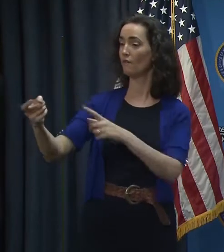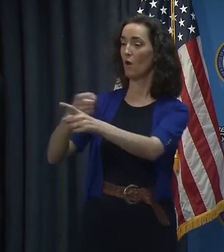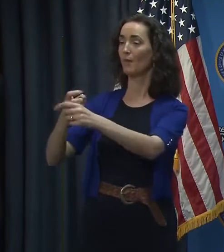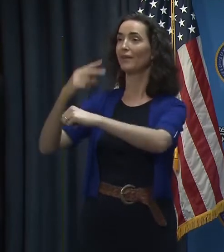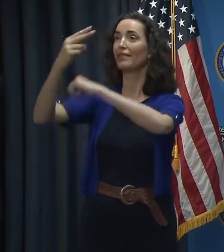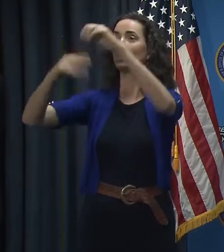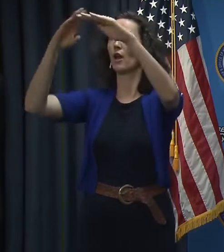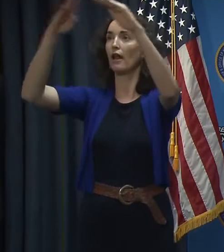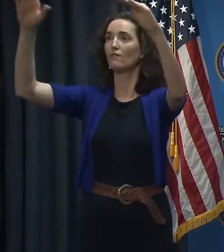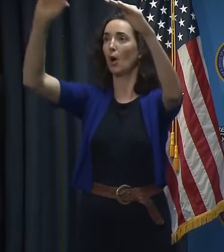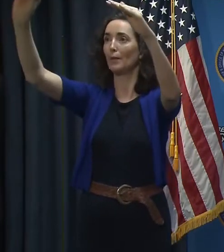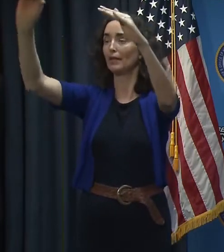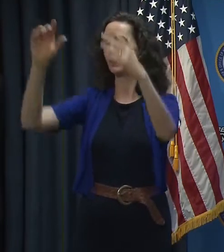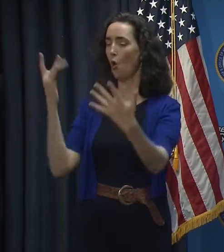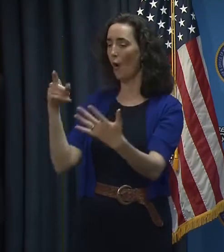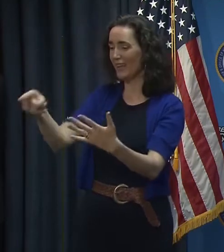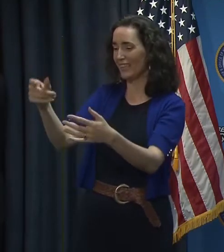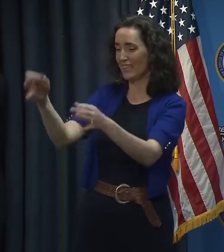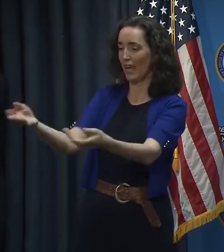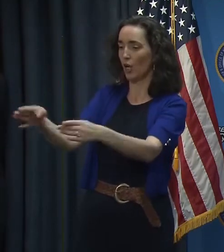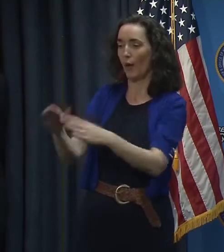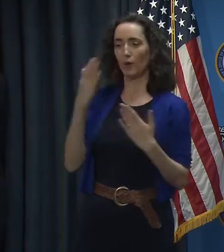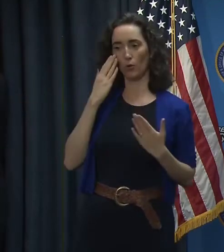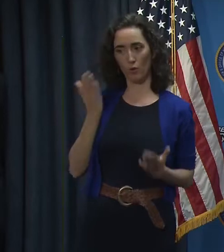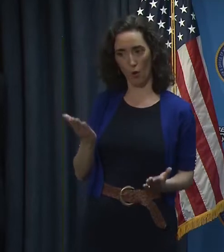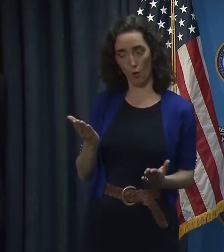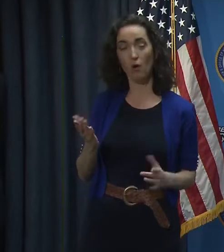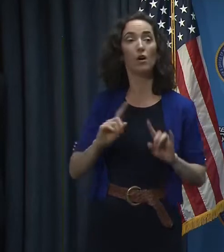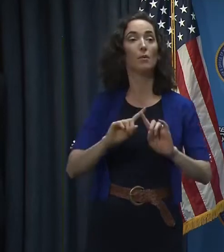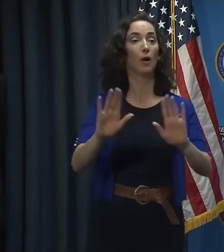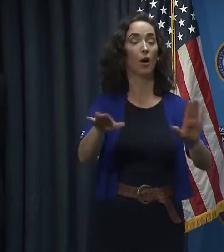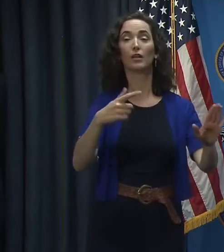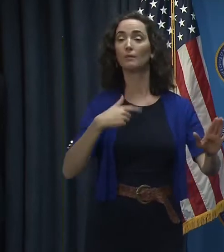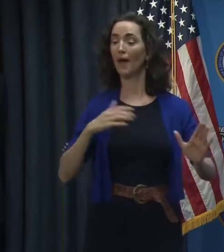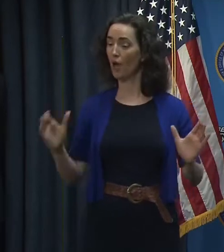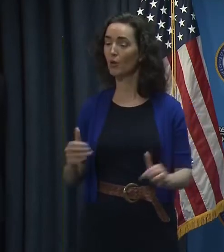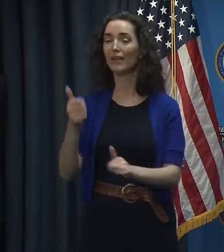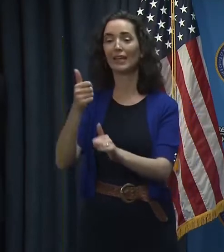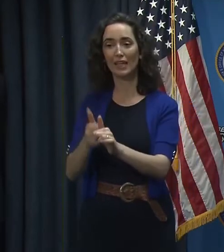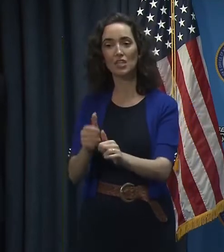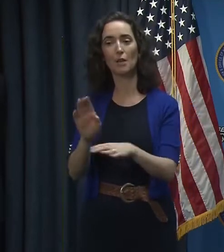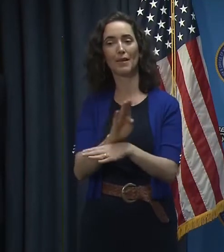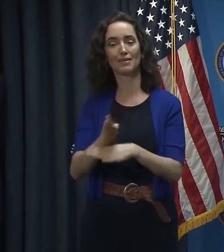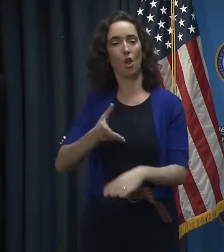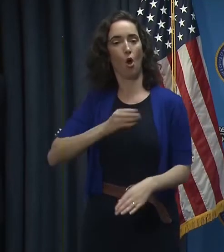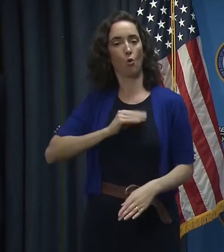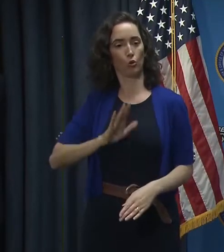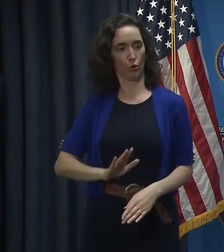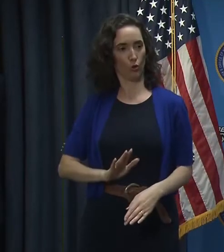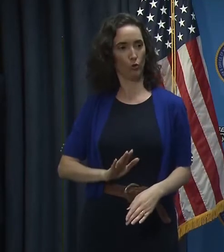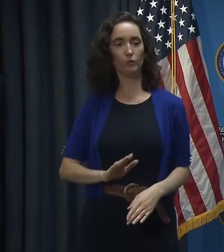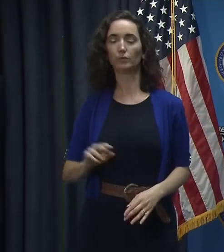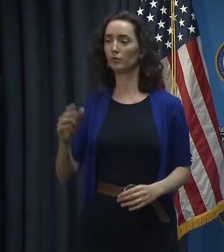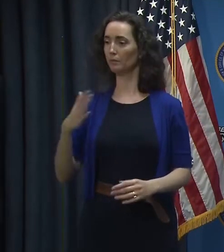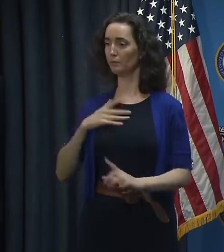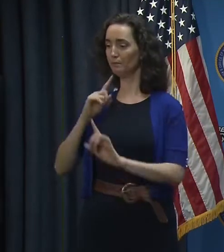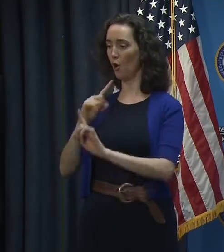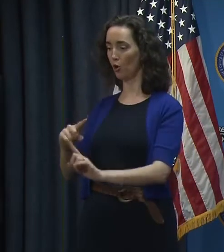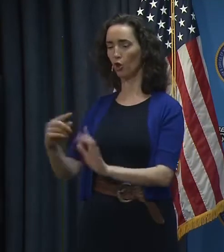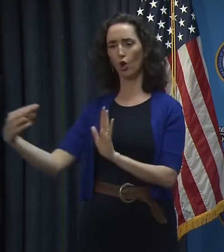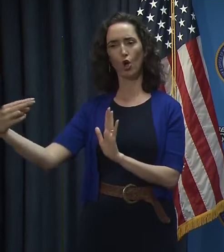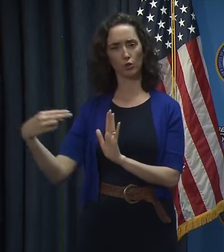I really just I can't answer the question, but I am encouraging every business owner to make sure that they're looking at this order and seeing